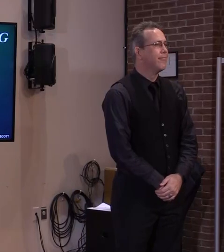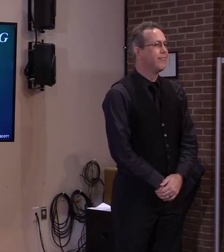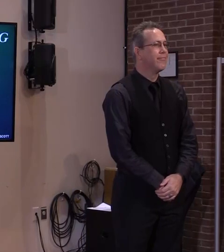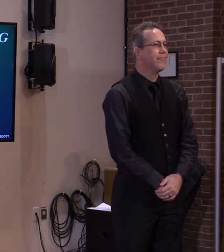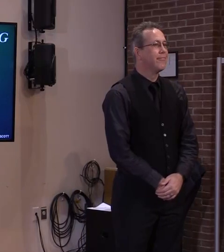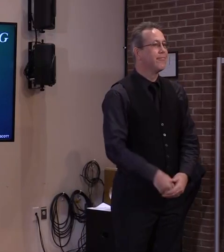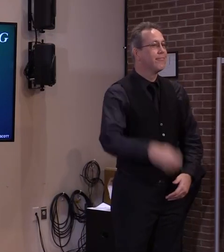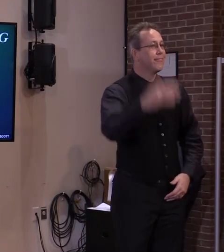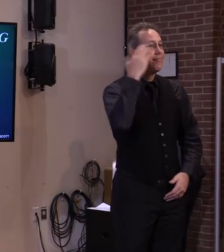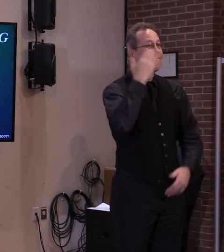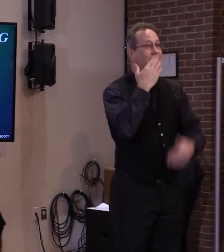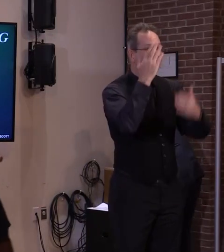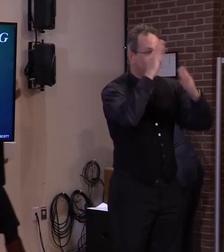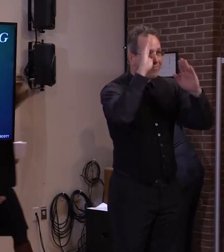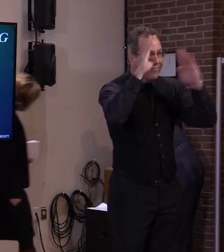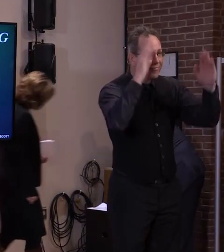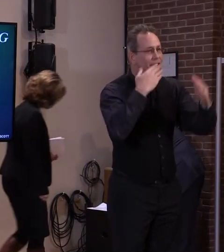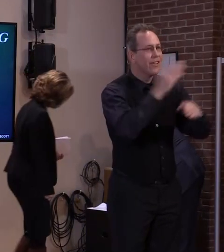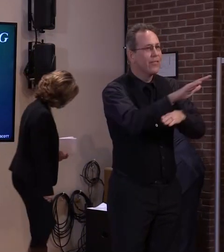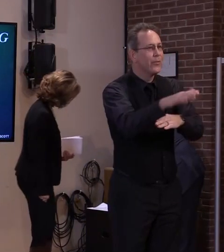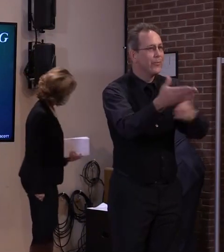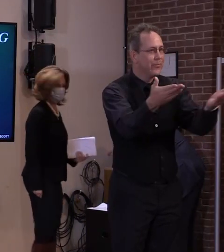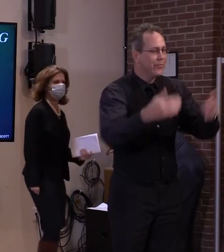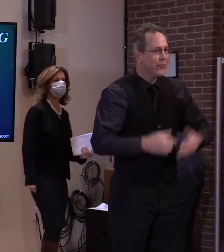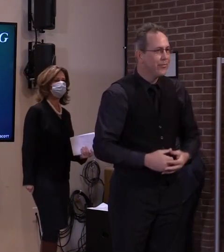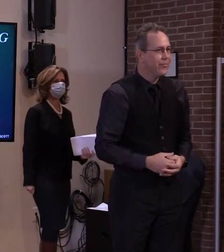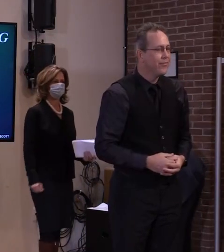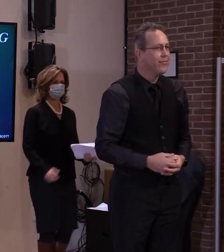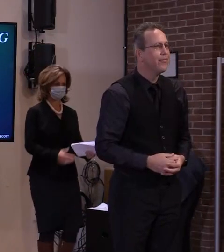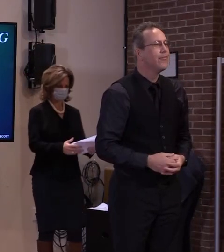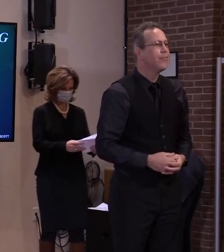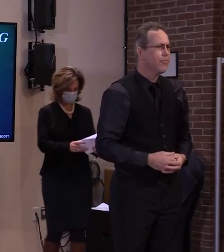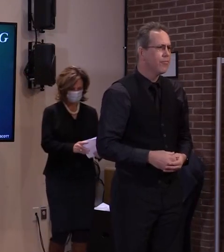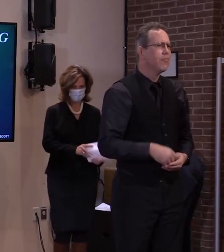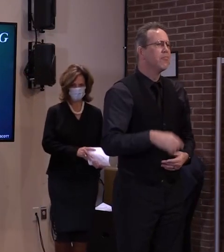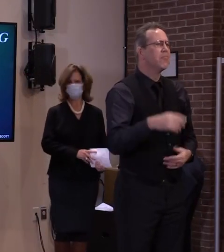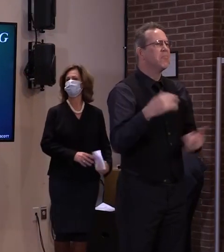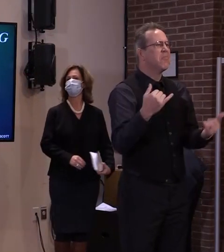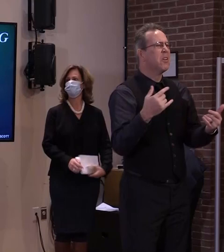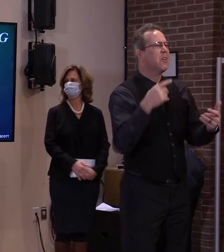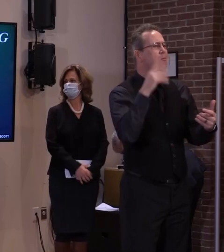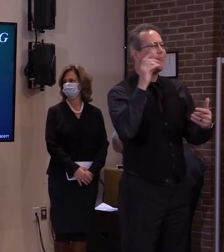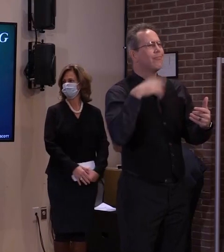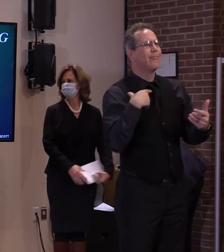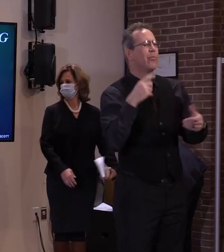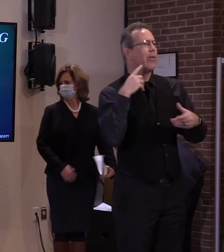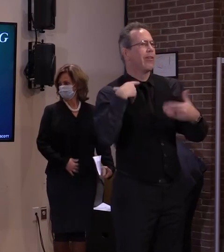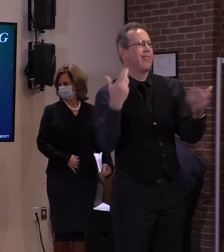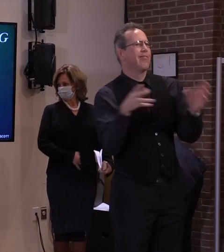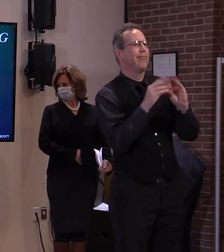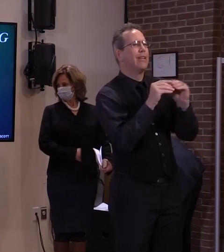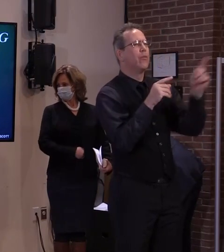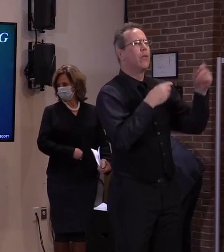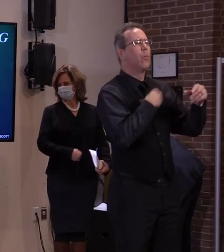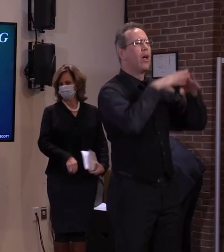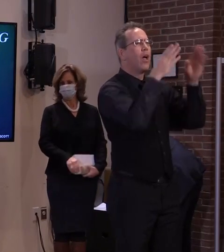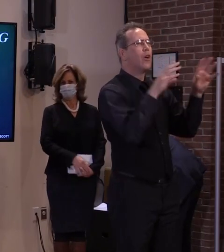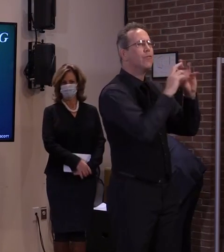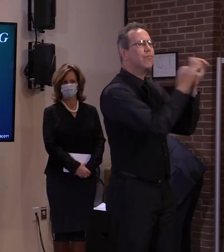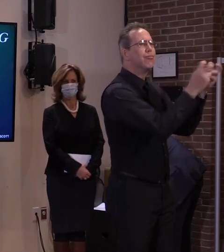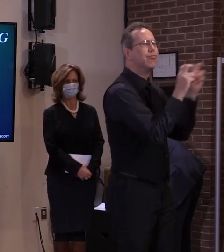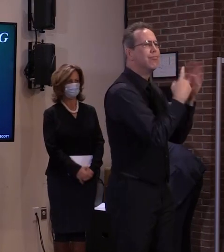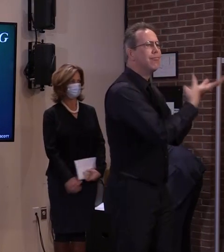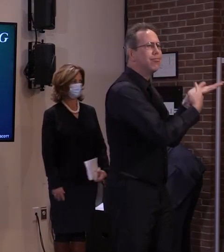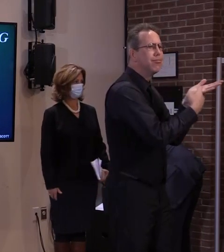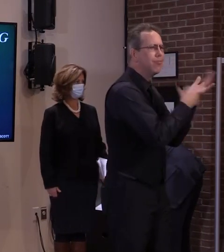Good afternoon, everyone. Just got off the phone with fellow governors and White House officials, and here's what we heard.